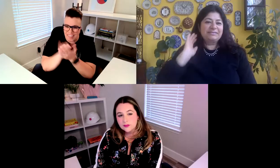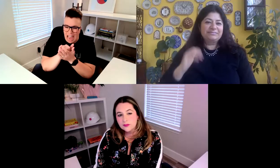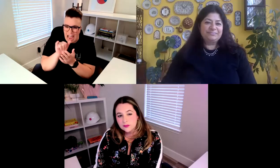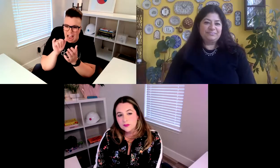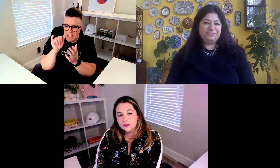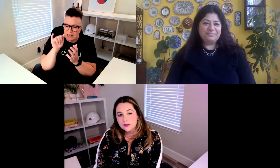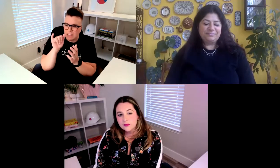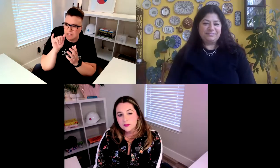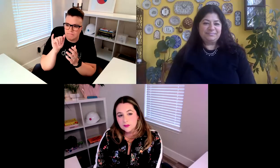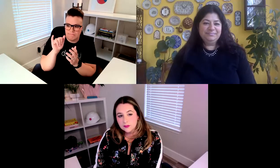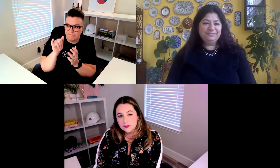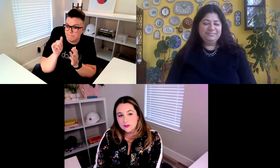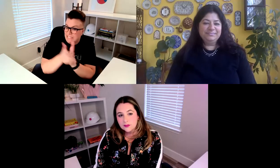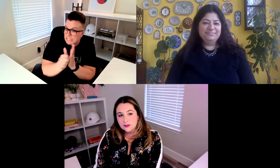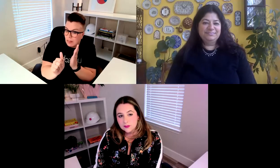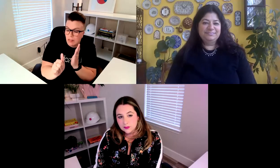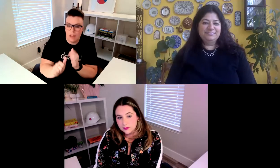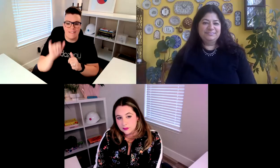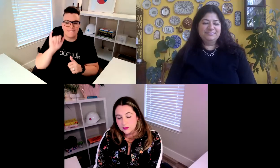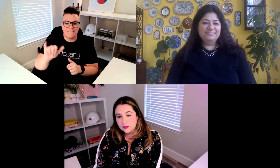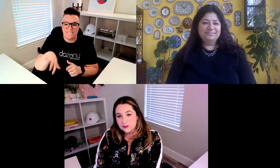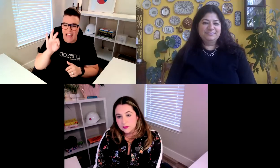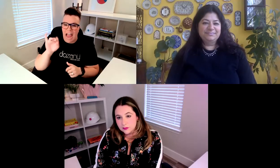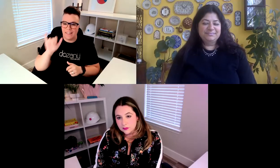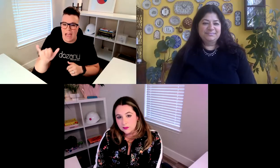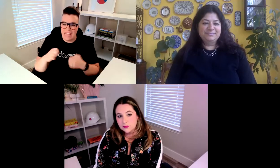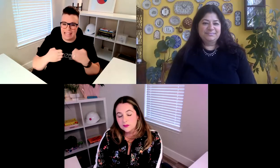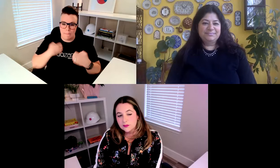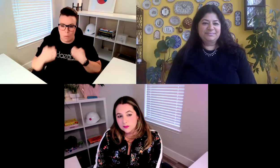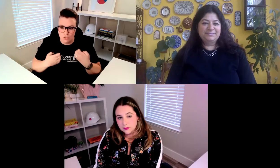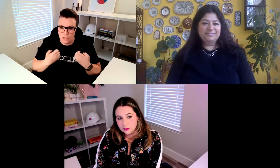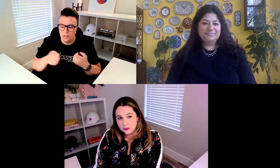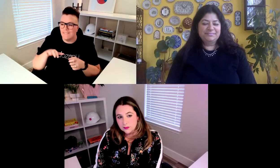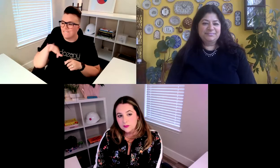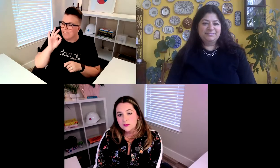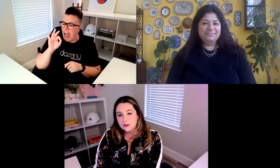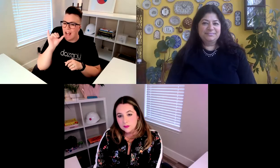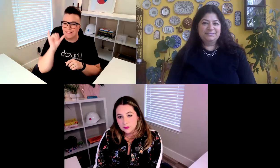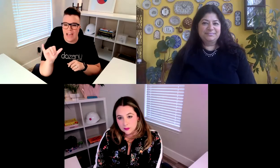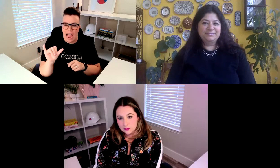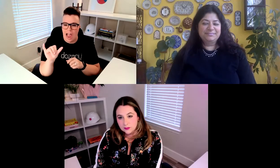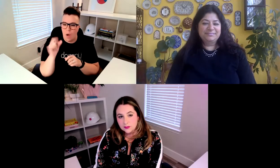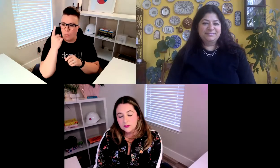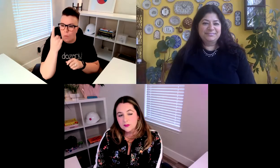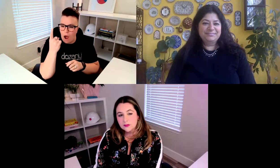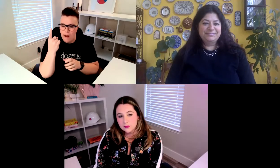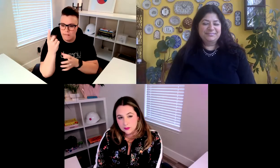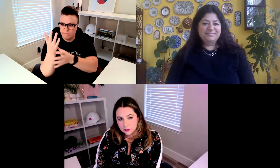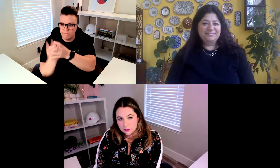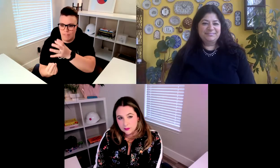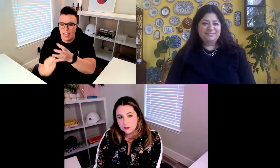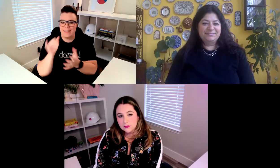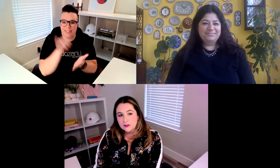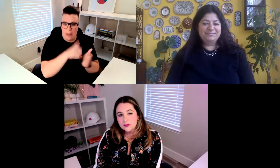This is Catherine. Ooh, finding that skill, finding that emotional, you